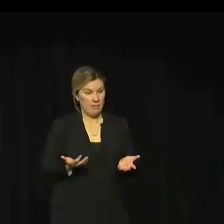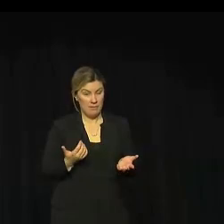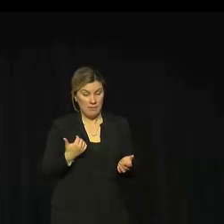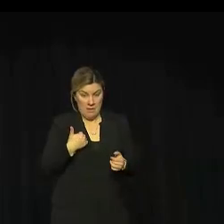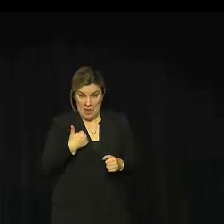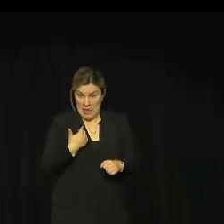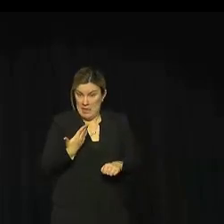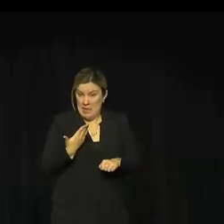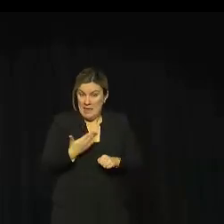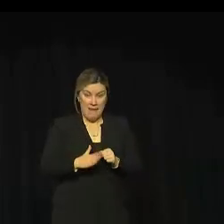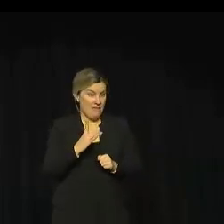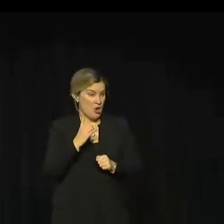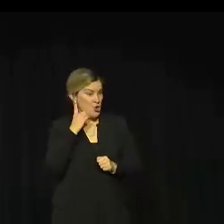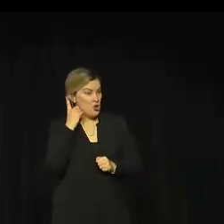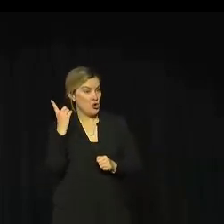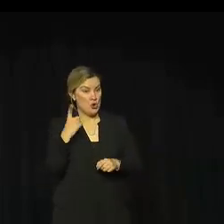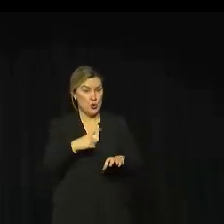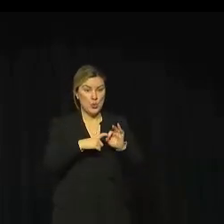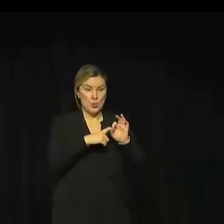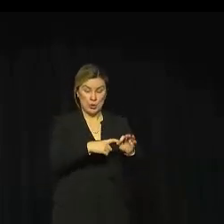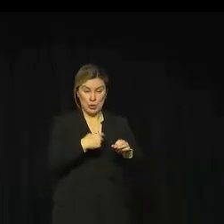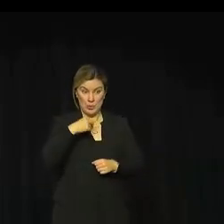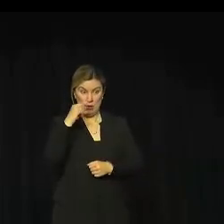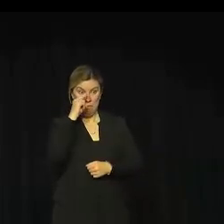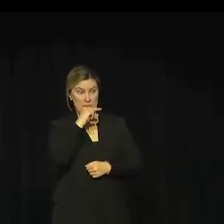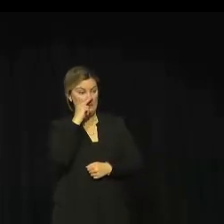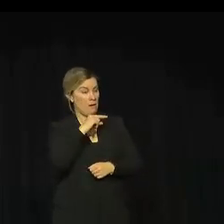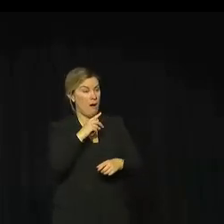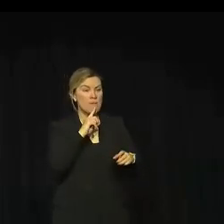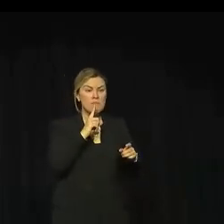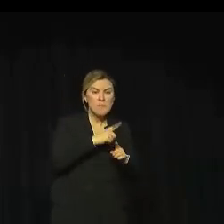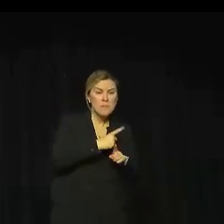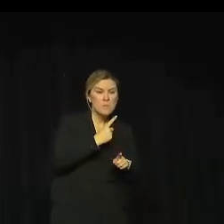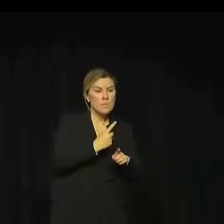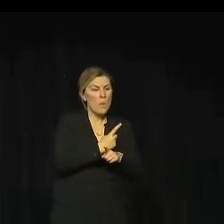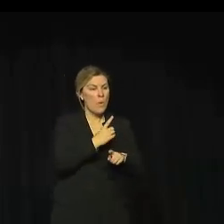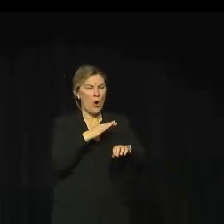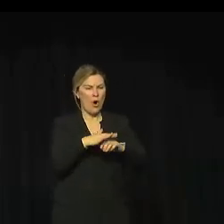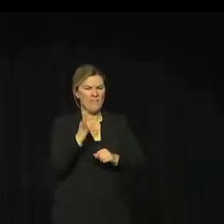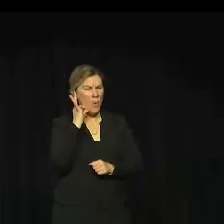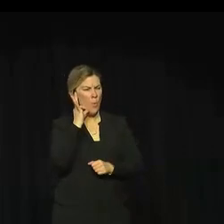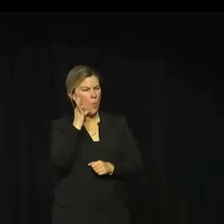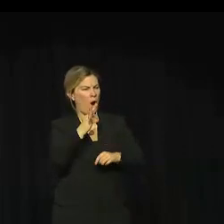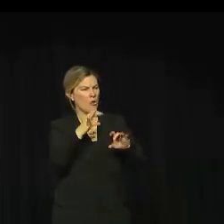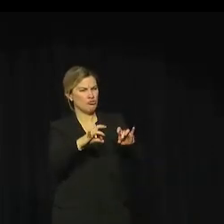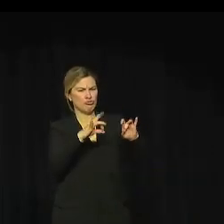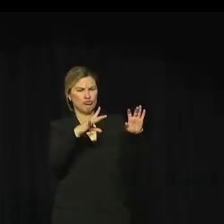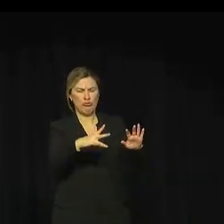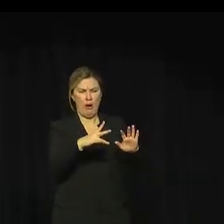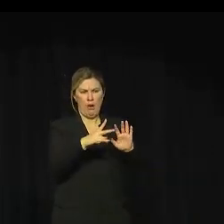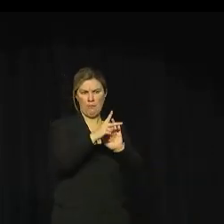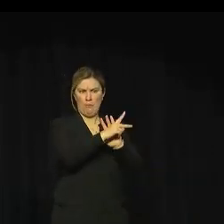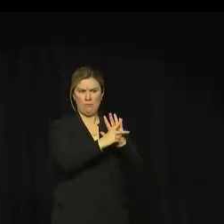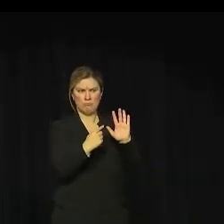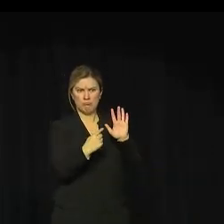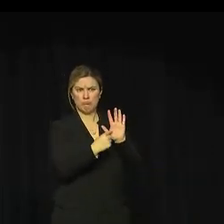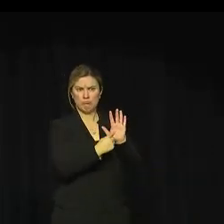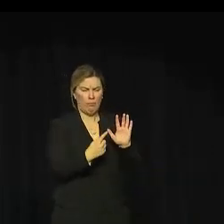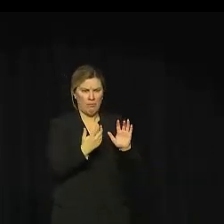single question in my youth about white Australia, why we had white